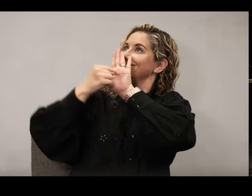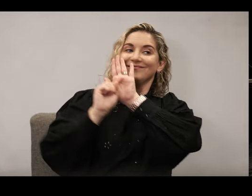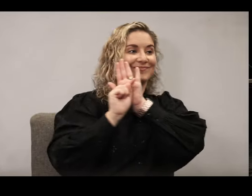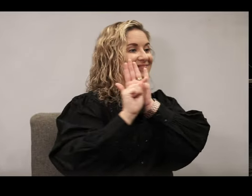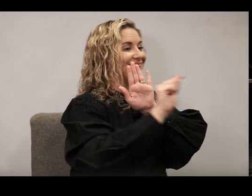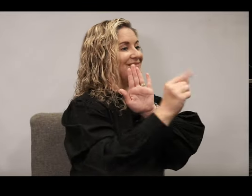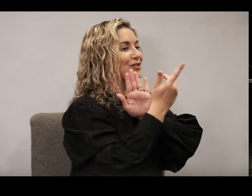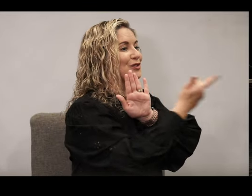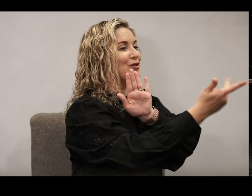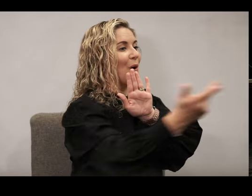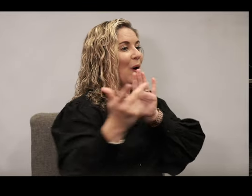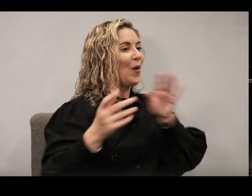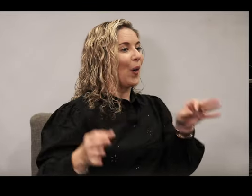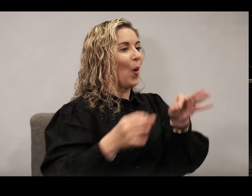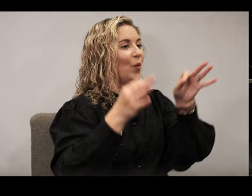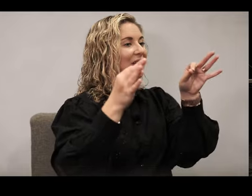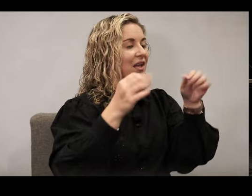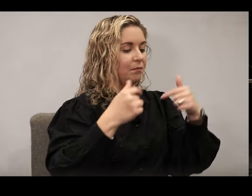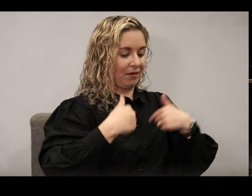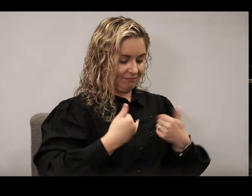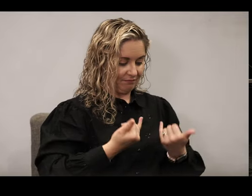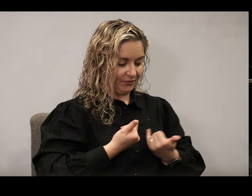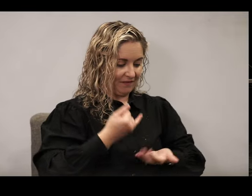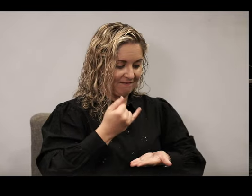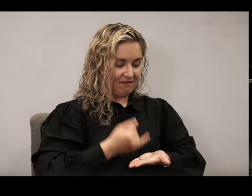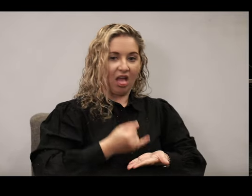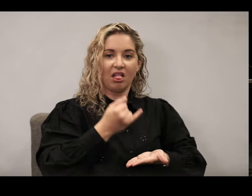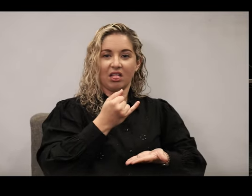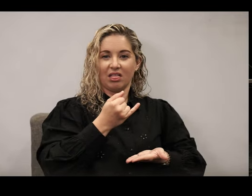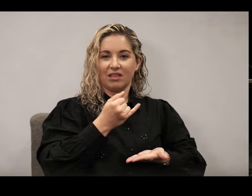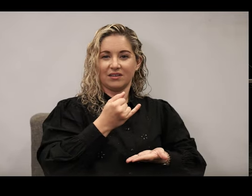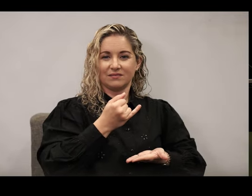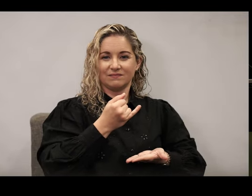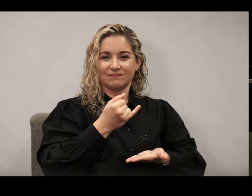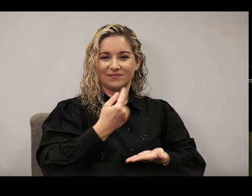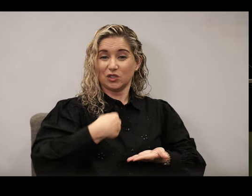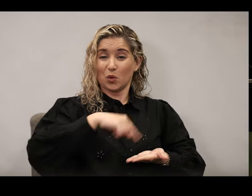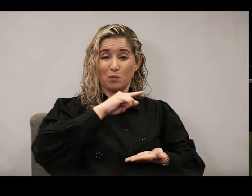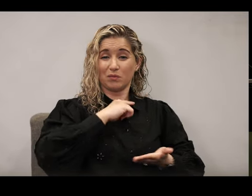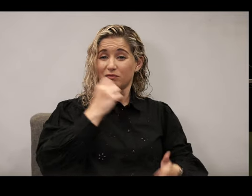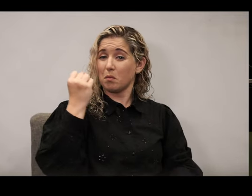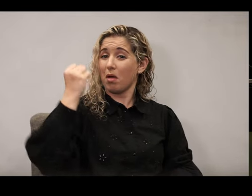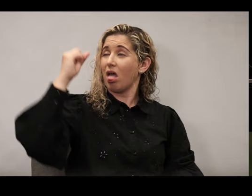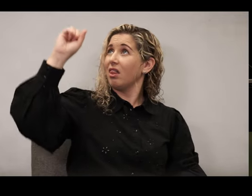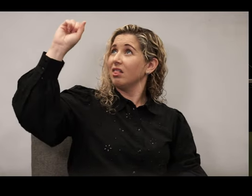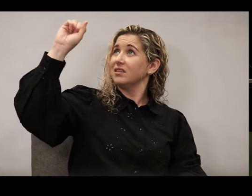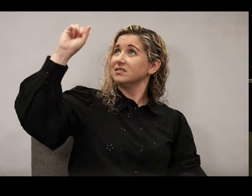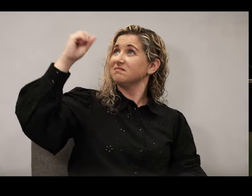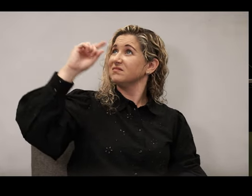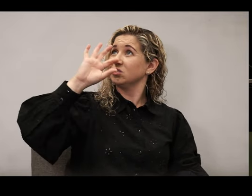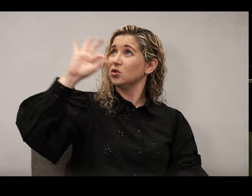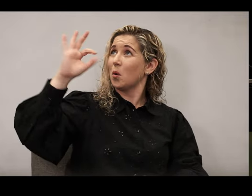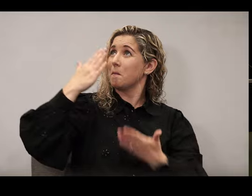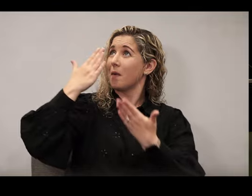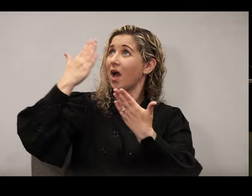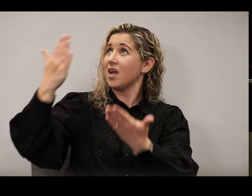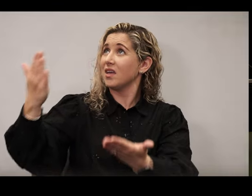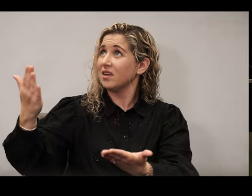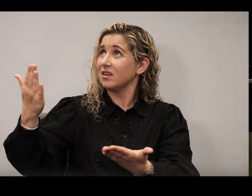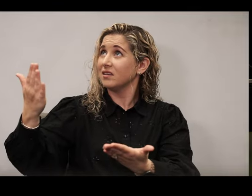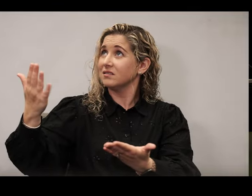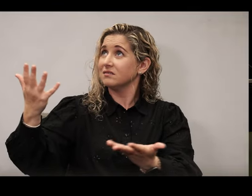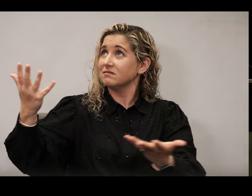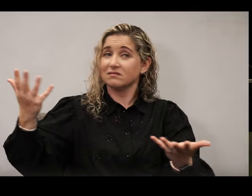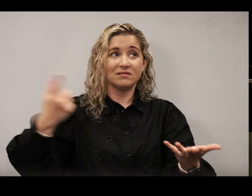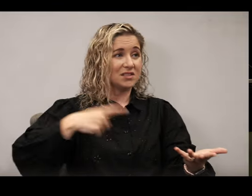failed. And so we live towards God in rebellious disobedience, and each other in sinful selfishness, and